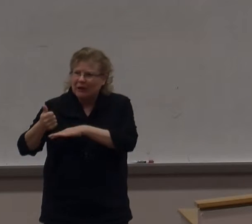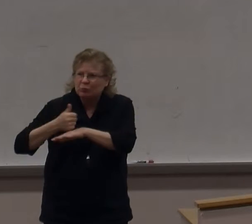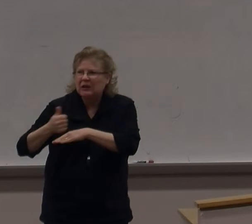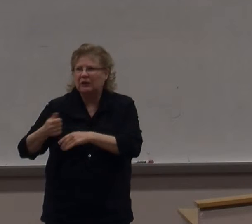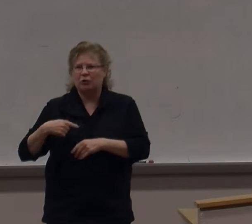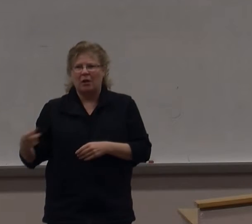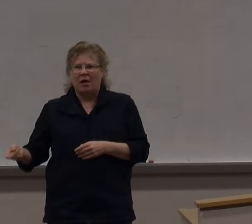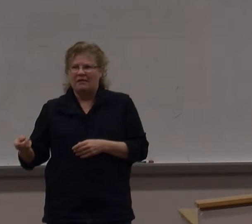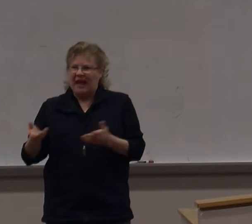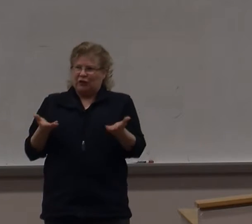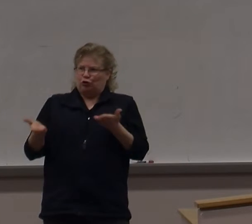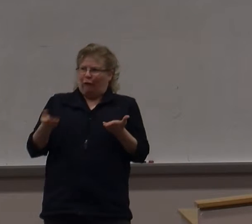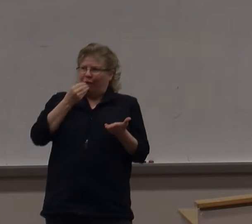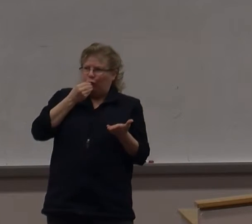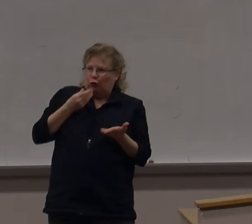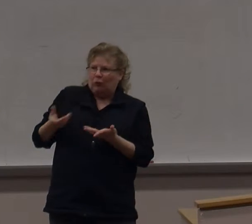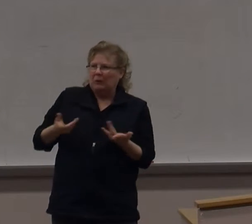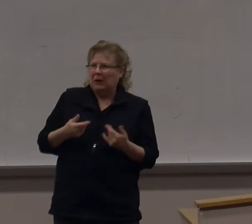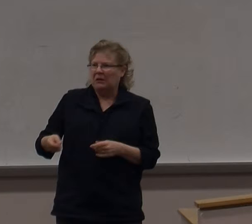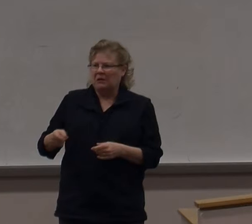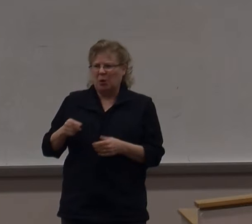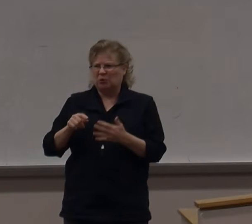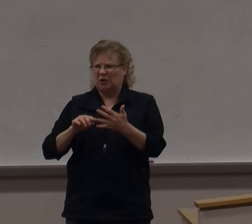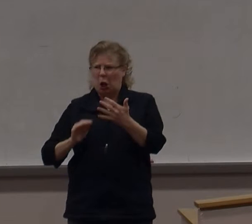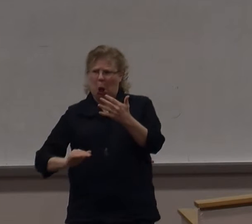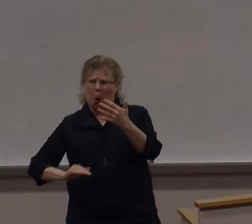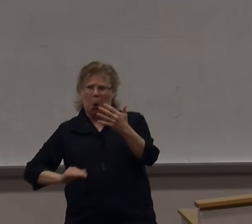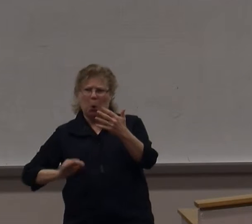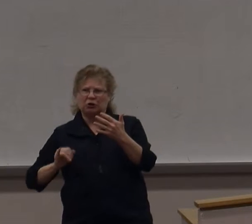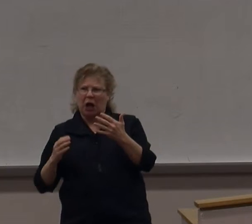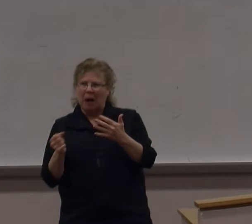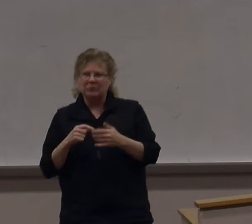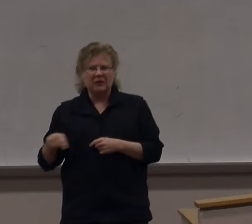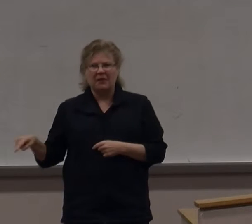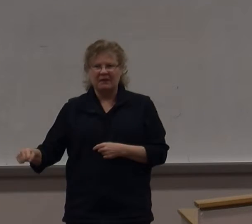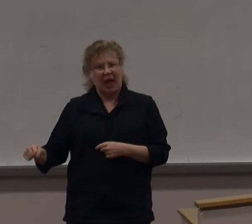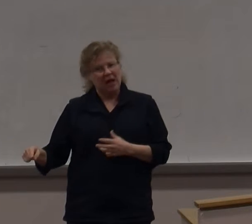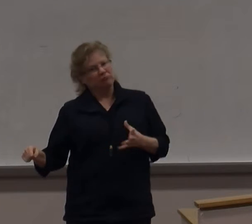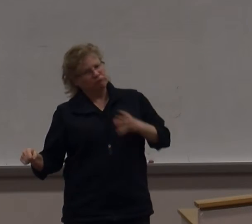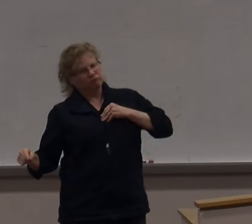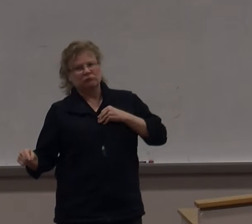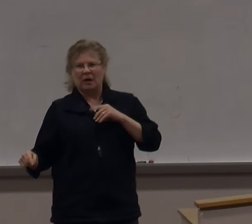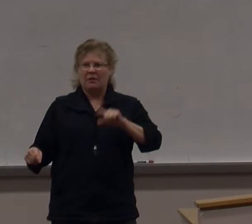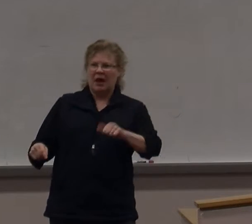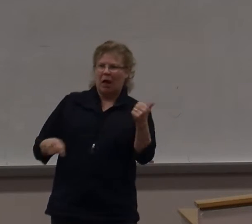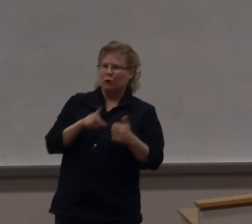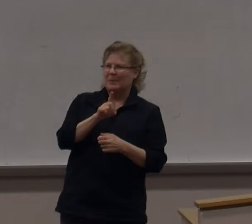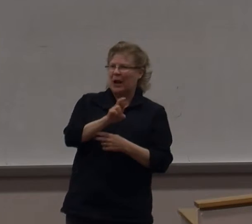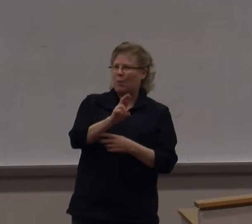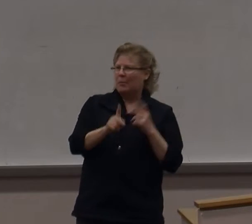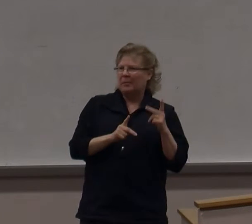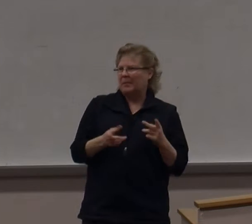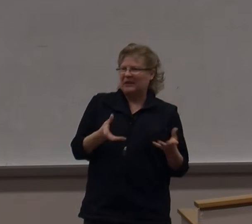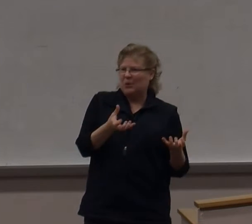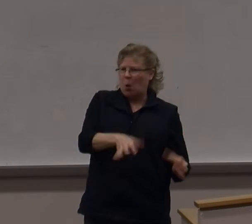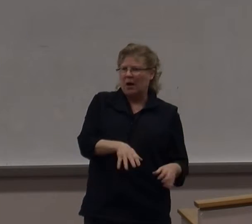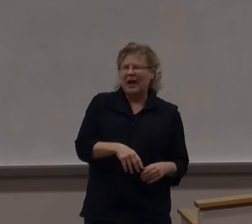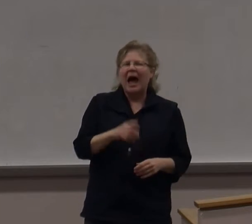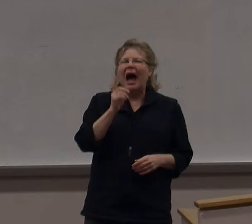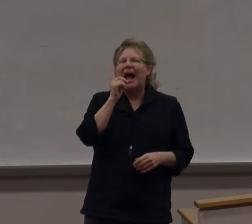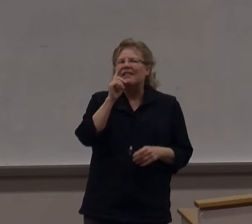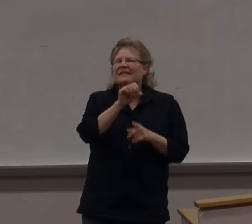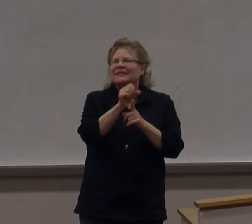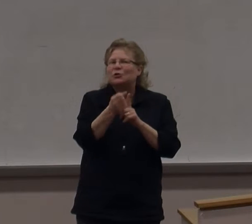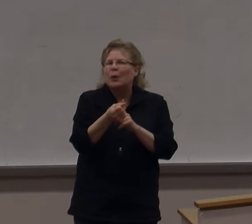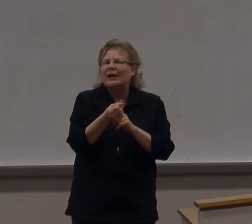restaurants. I think the picture is far more complex, not just in New York, and not just in